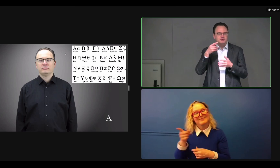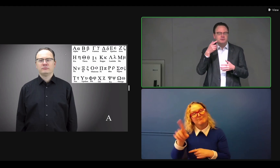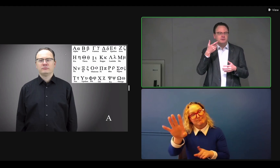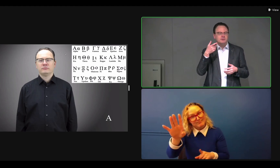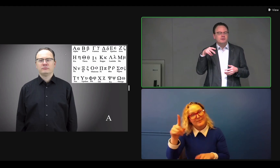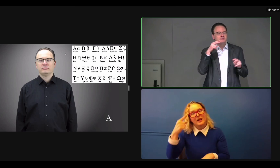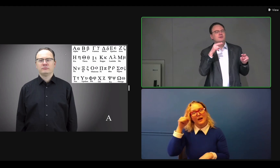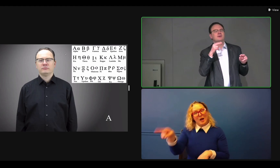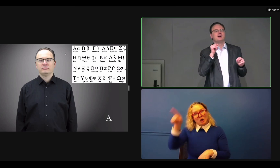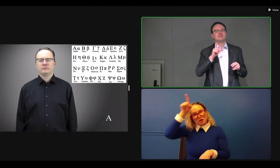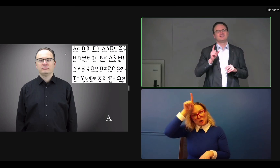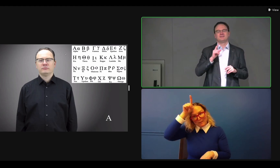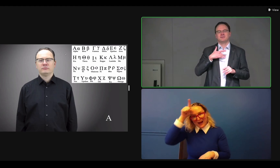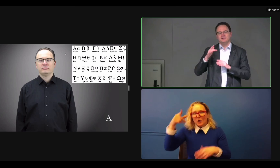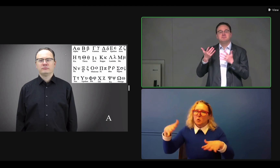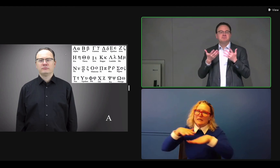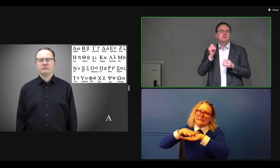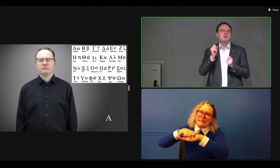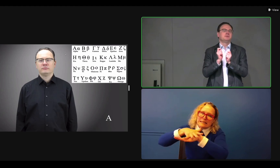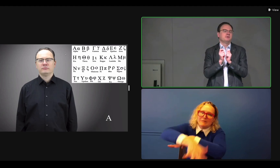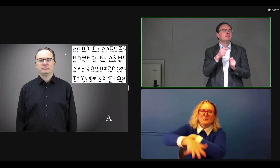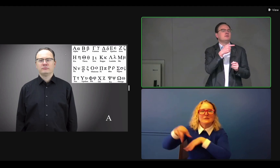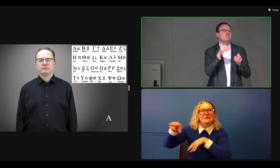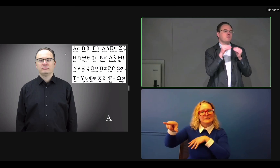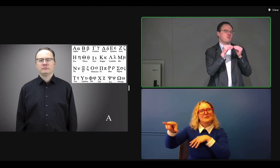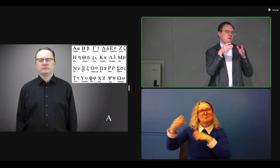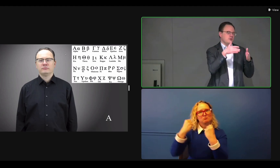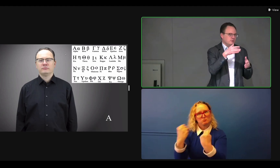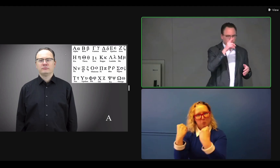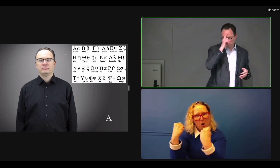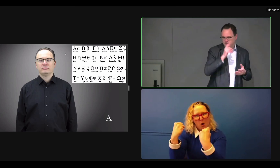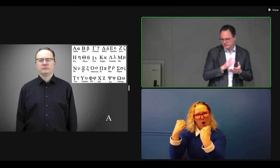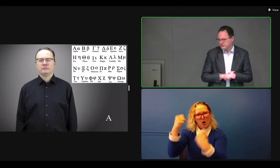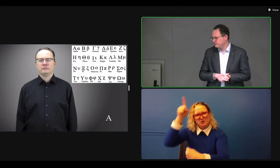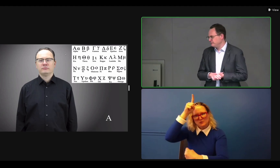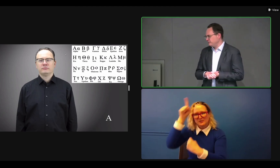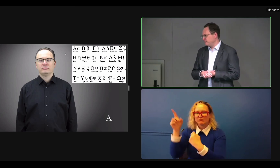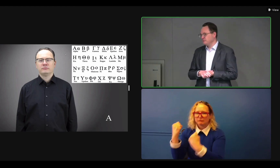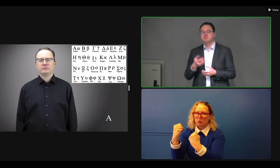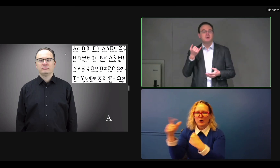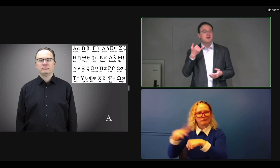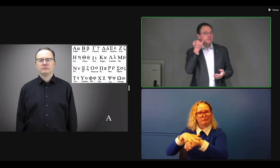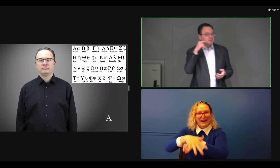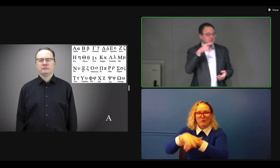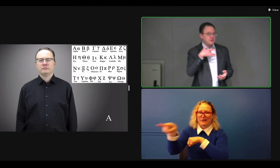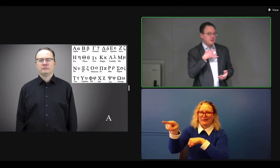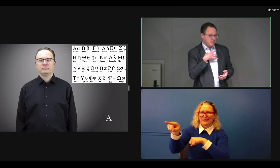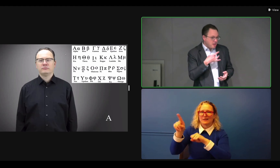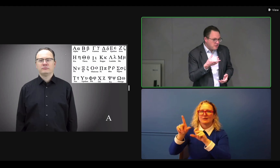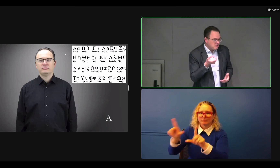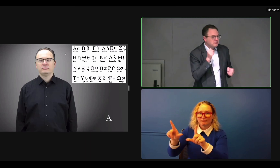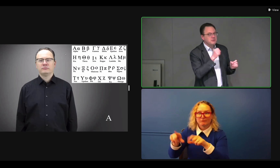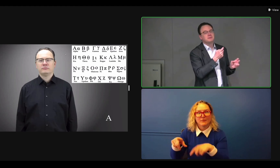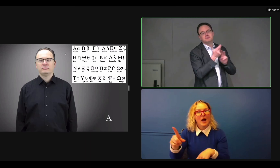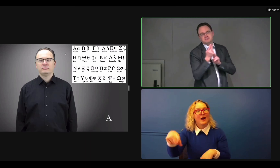is obviously some German influence that you may be able to tell. This is not something that we expect would be universal,